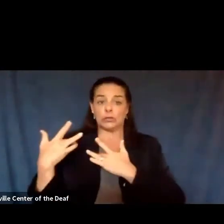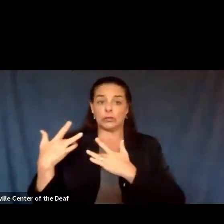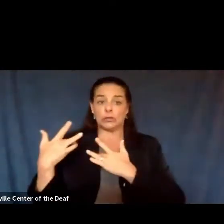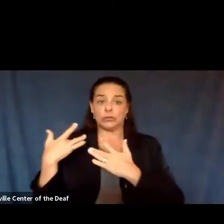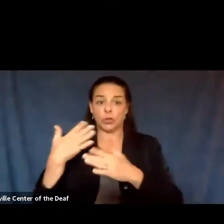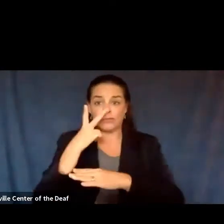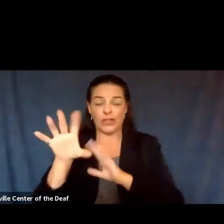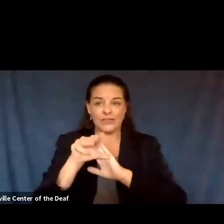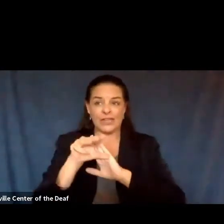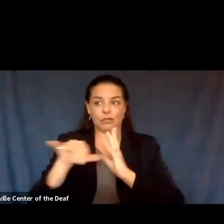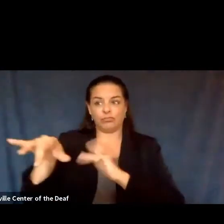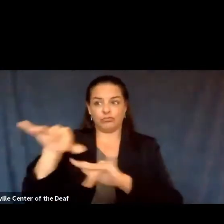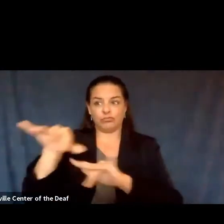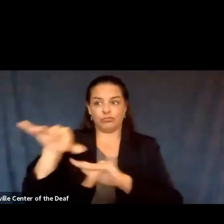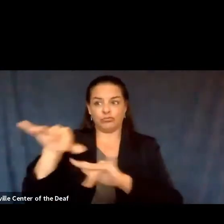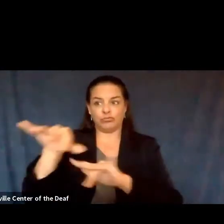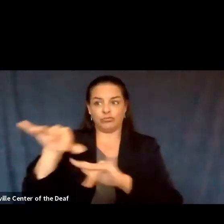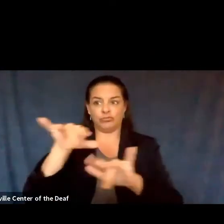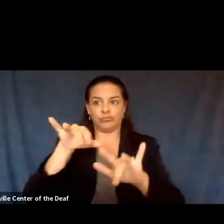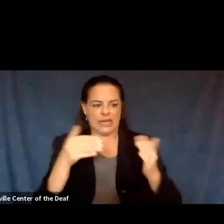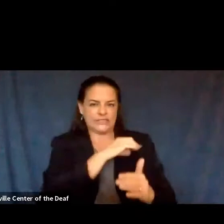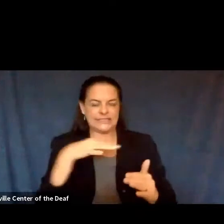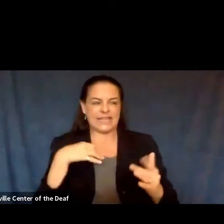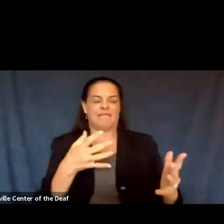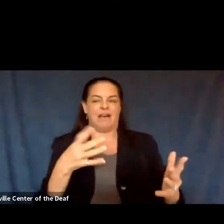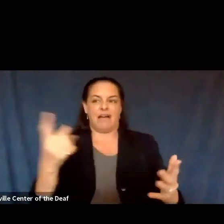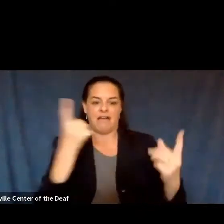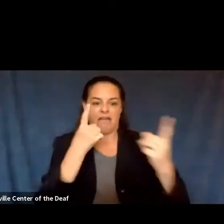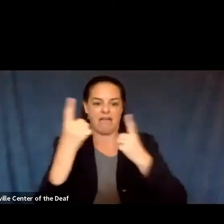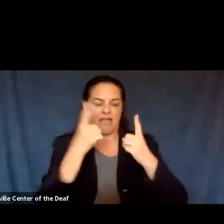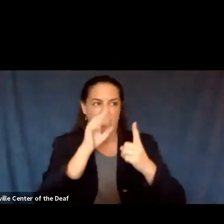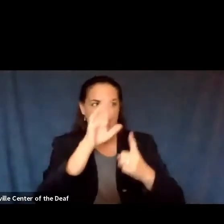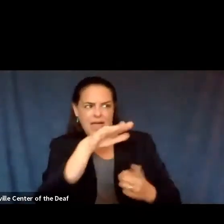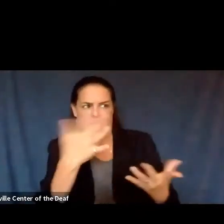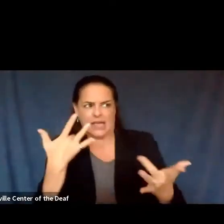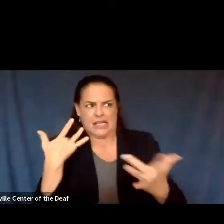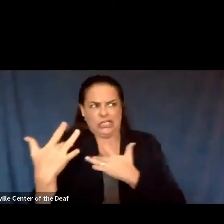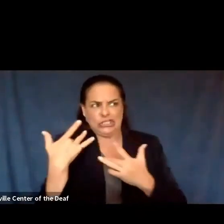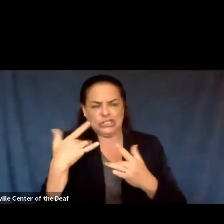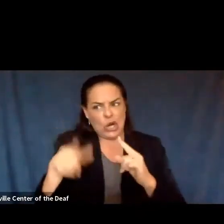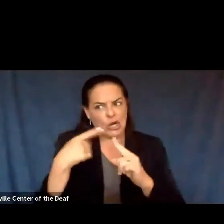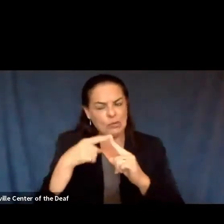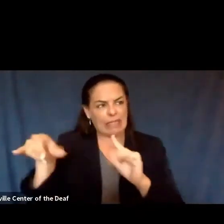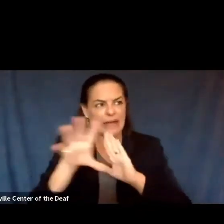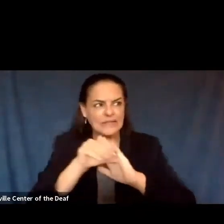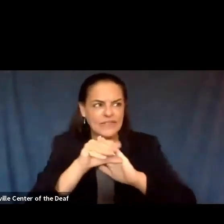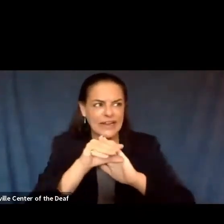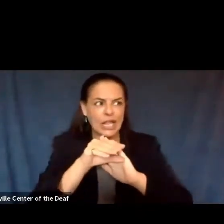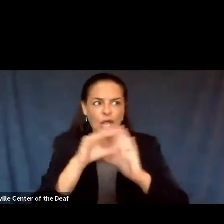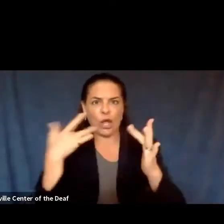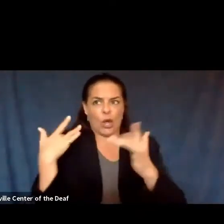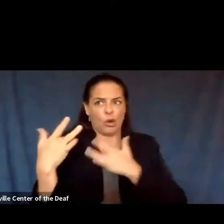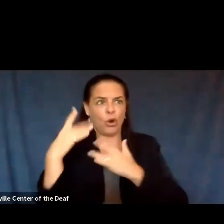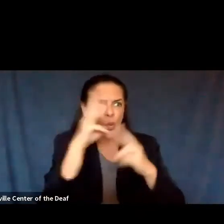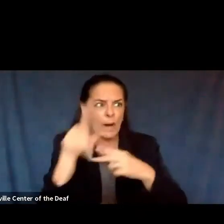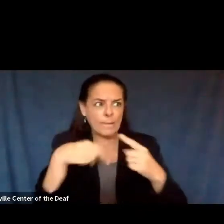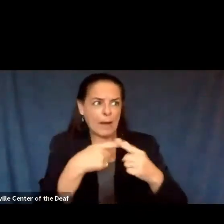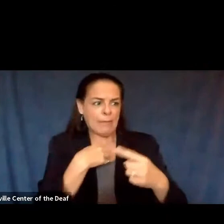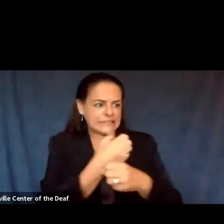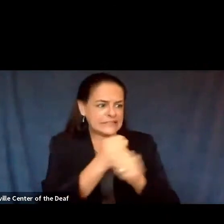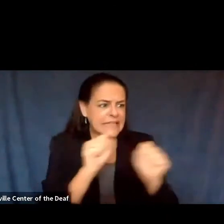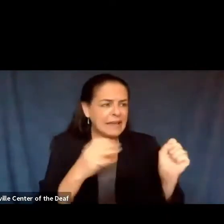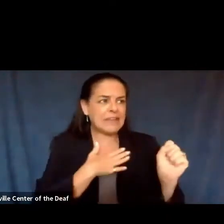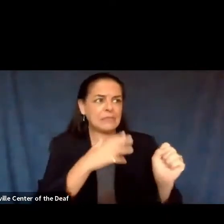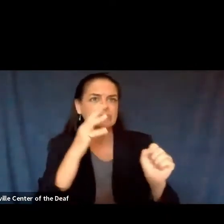It circulated around the staff here, and they came to me and voiced concerns about it for their safety. They're worried about their